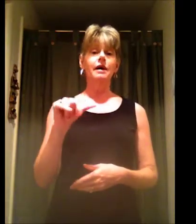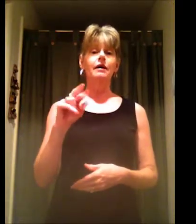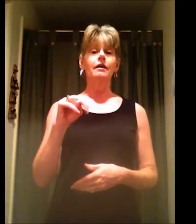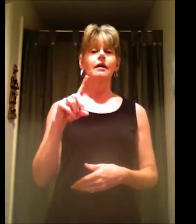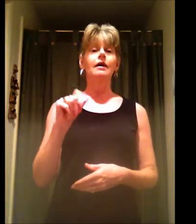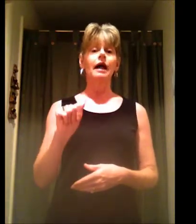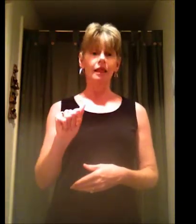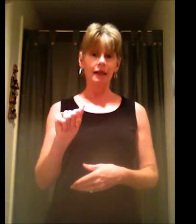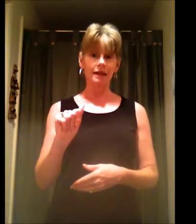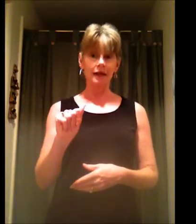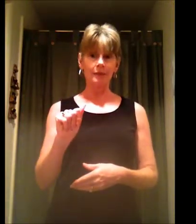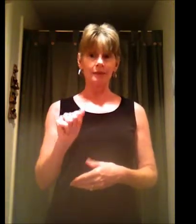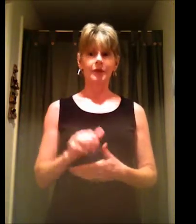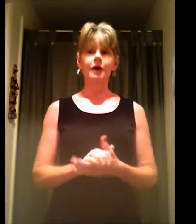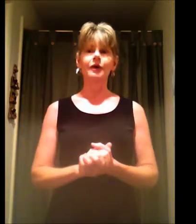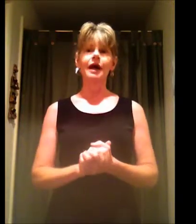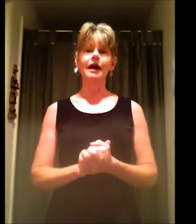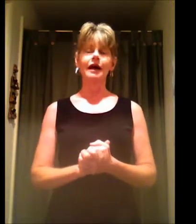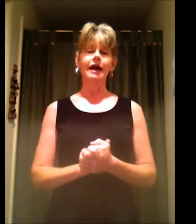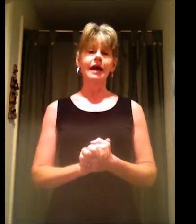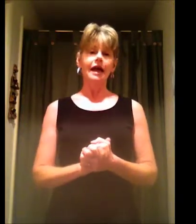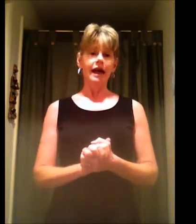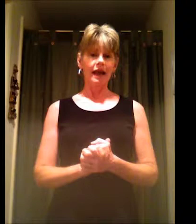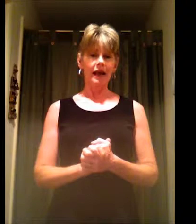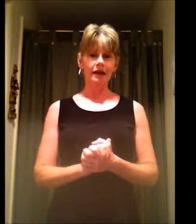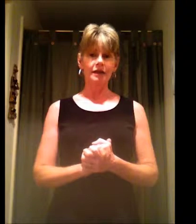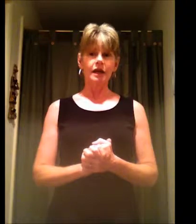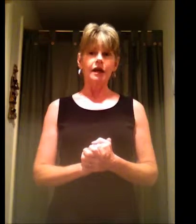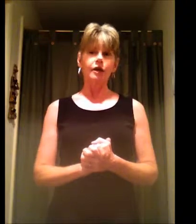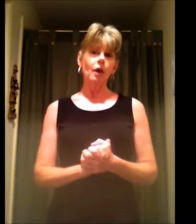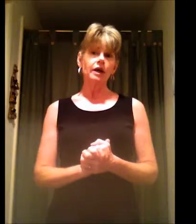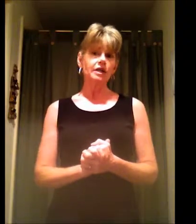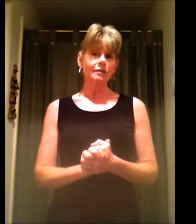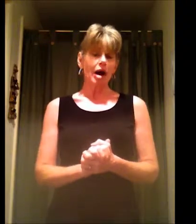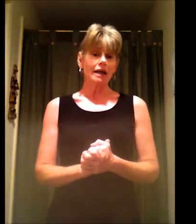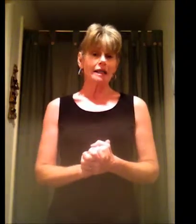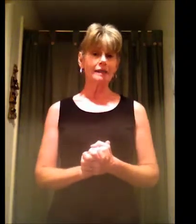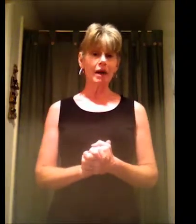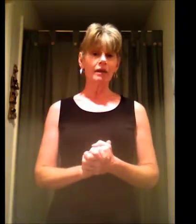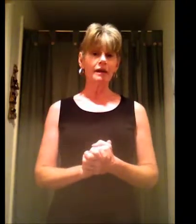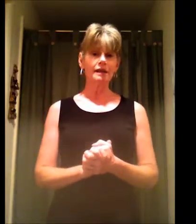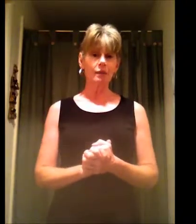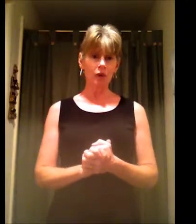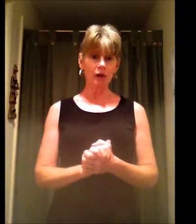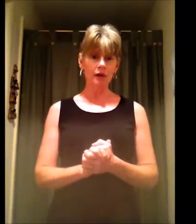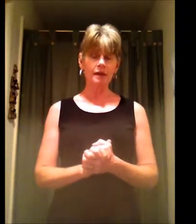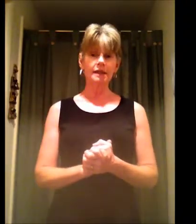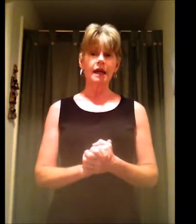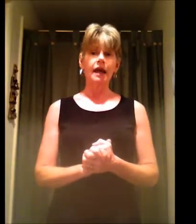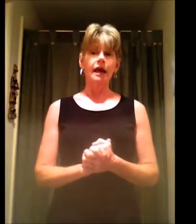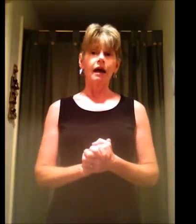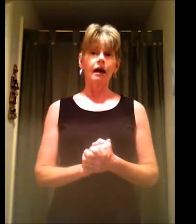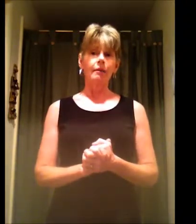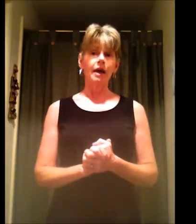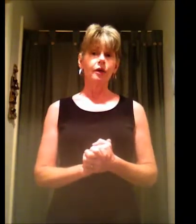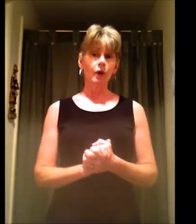spell Linda. Okay, and you want to just practice spelling some words, and you want to